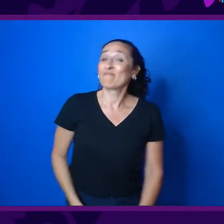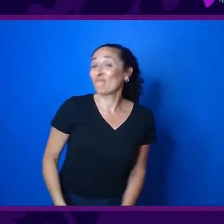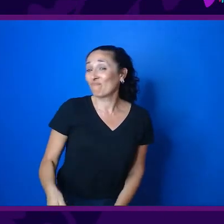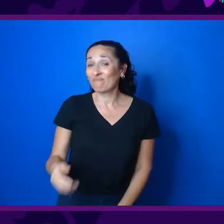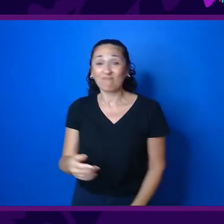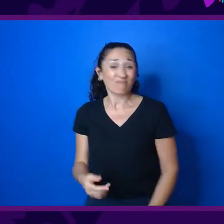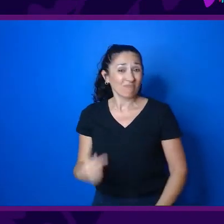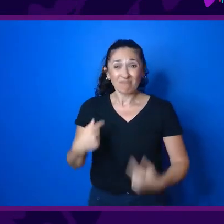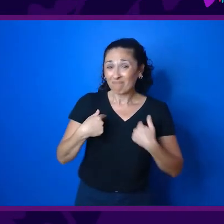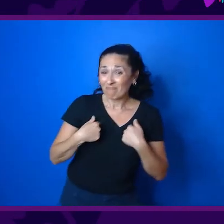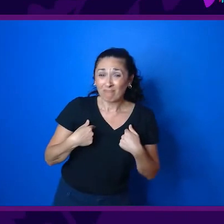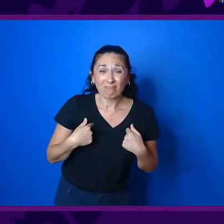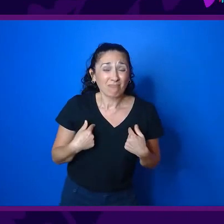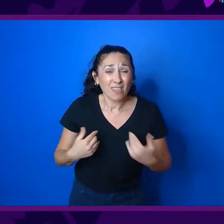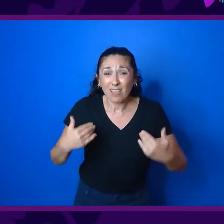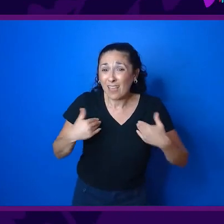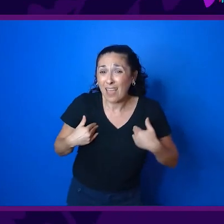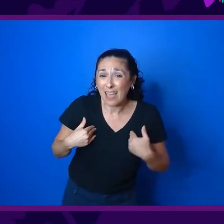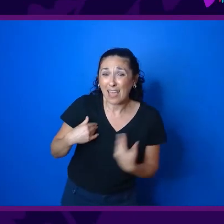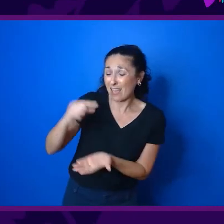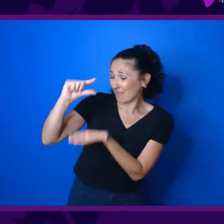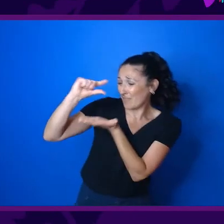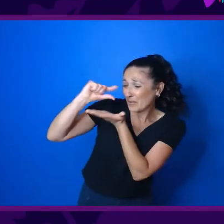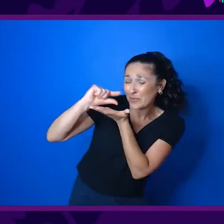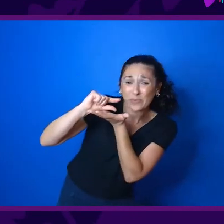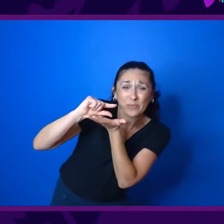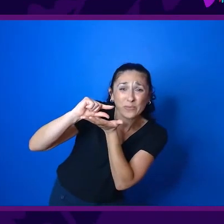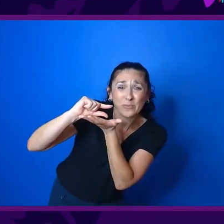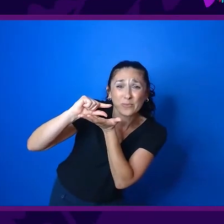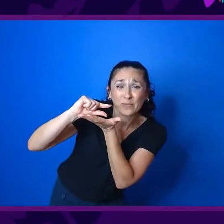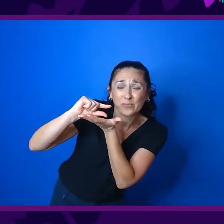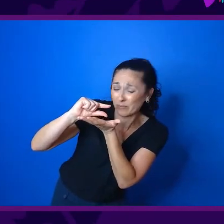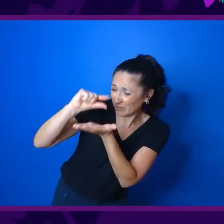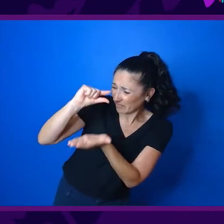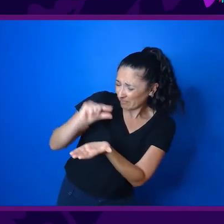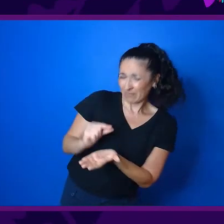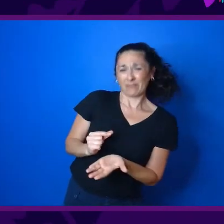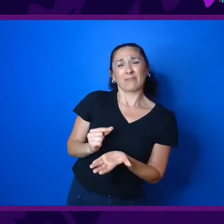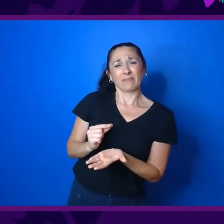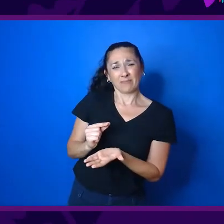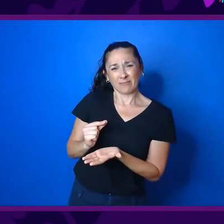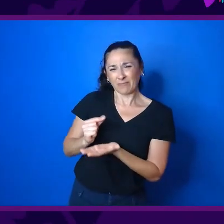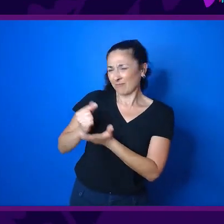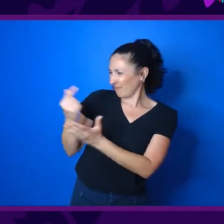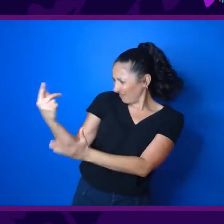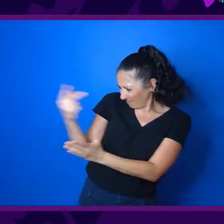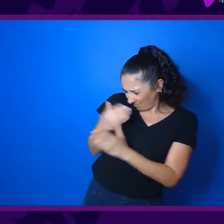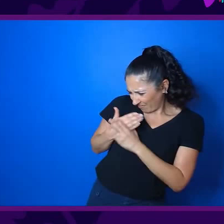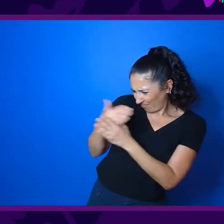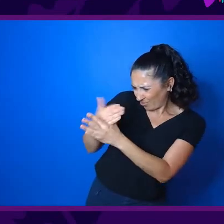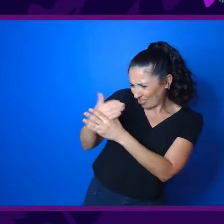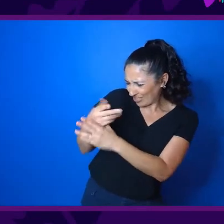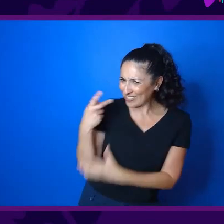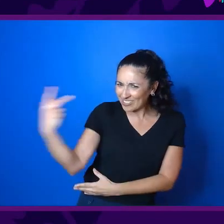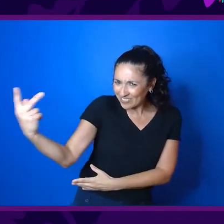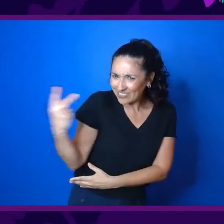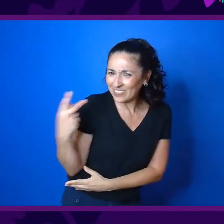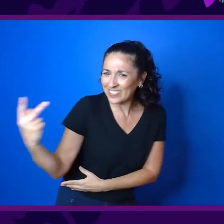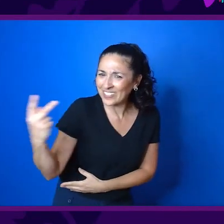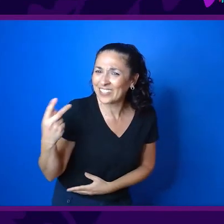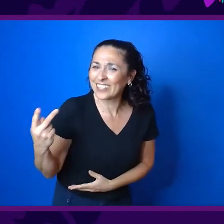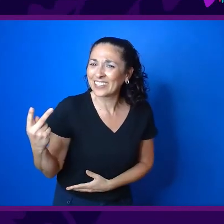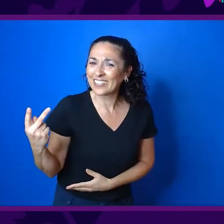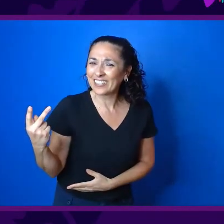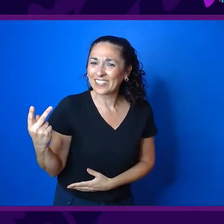Even though I don't have much. I don't have much. Everything that I have is for us.